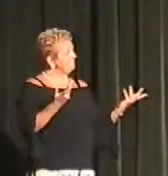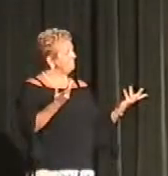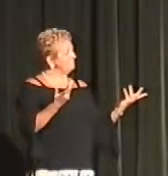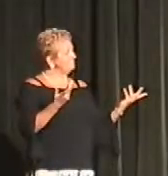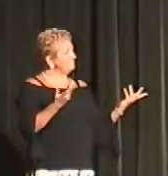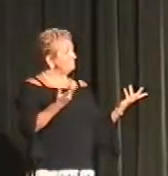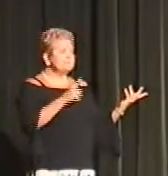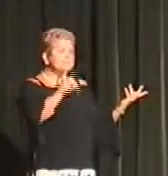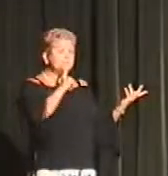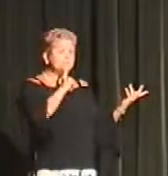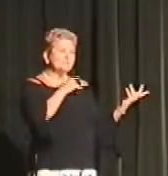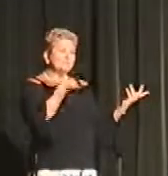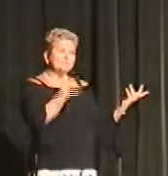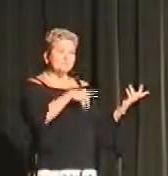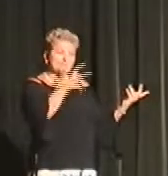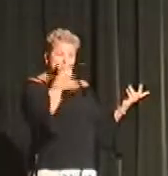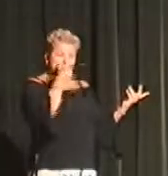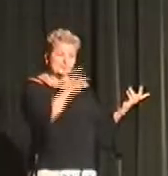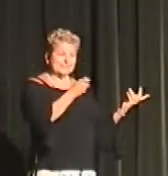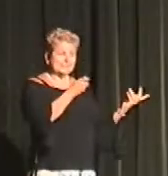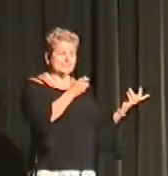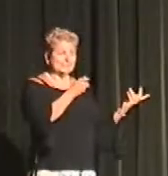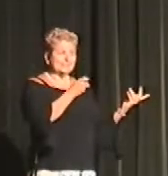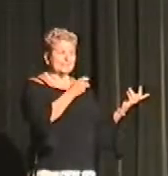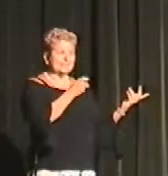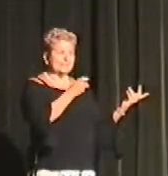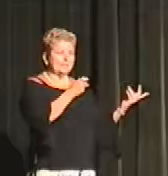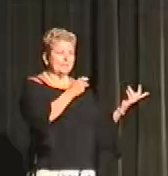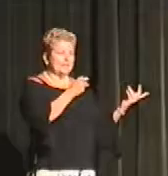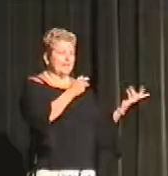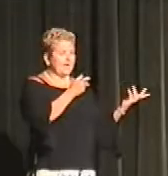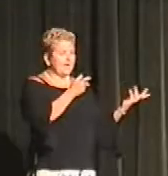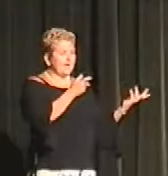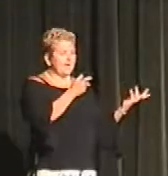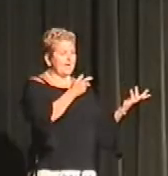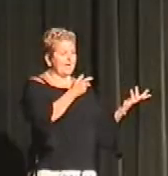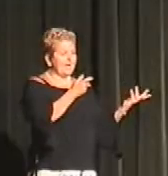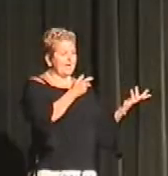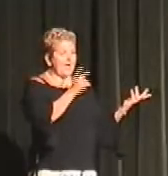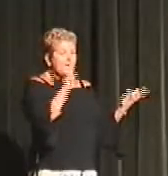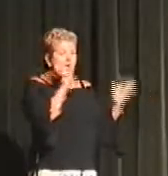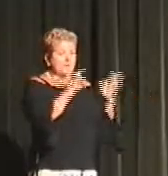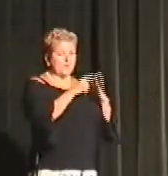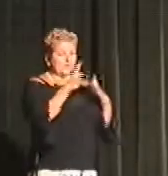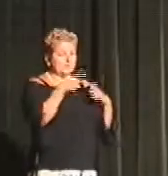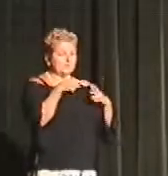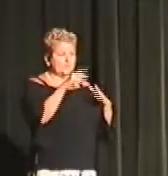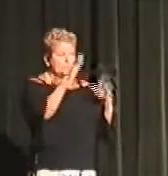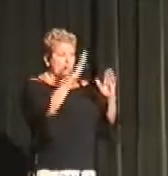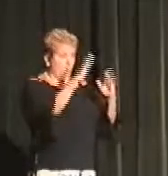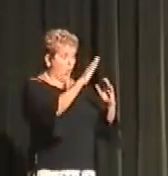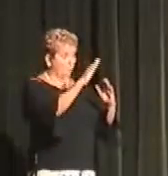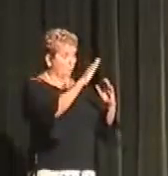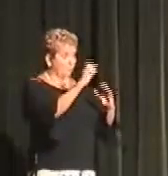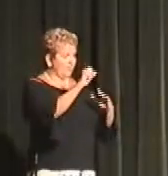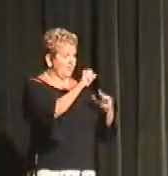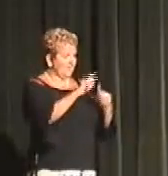fascinating because all I took of the hope, you know, was I just took a little bit of it, you know, because I didn't